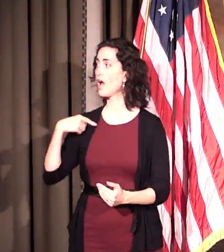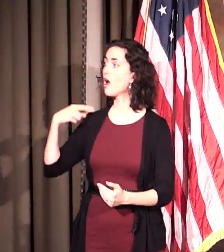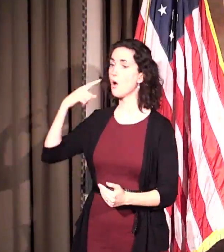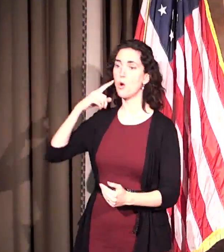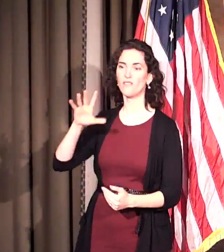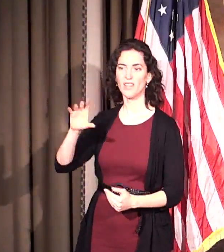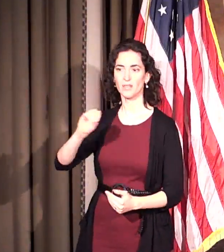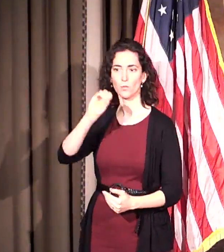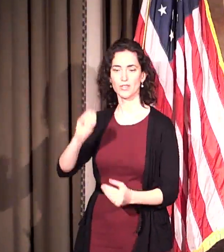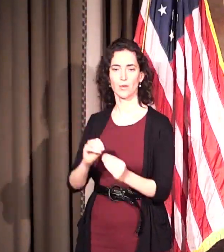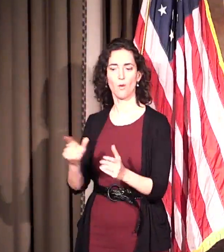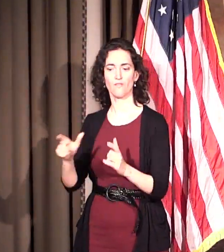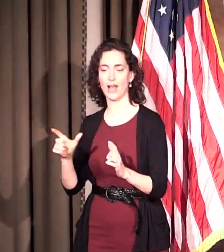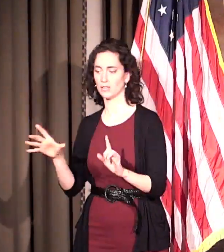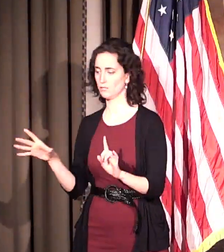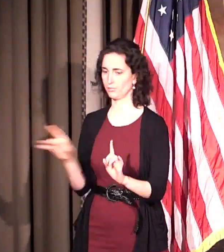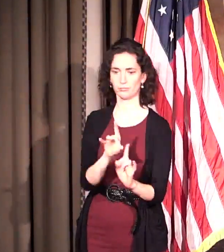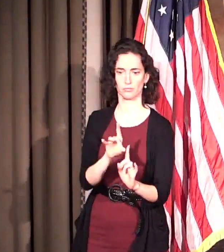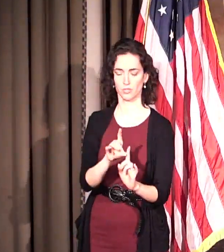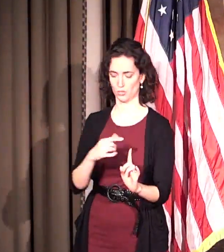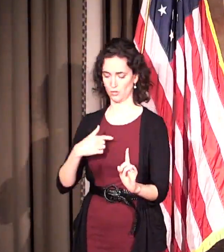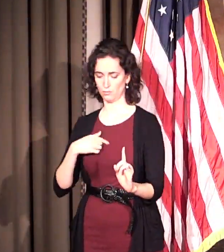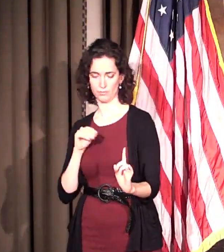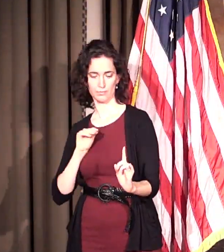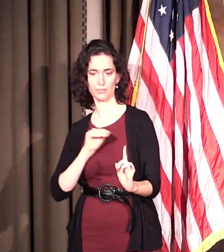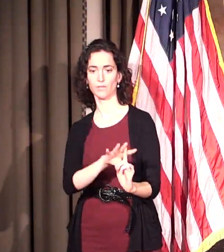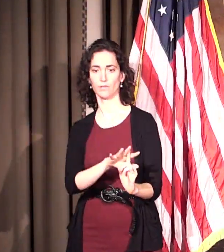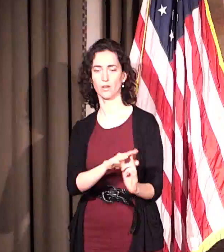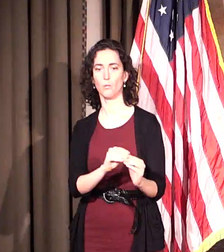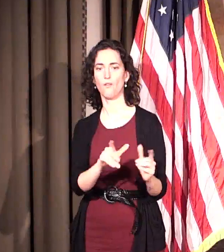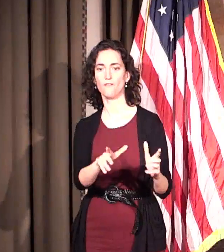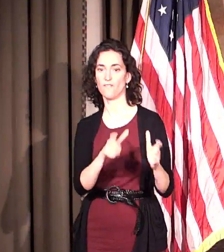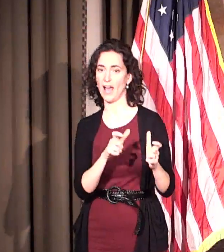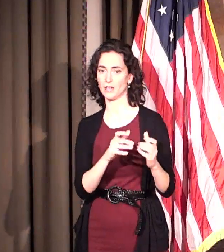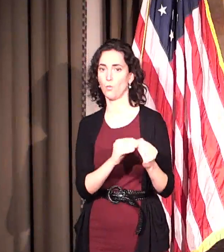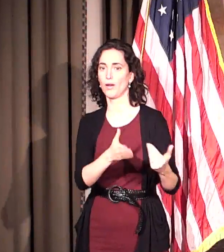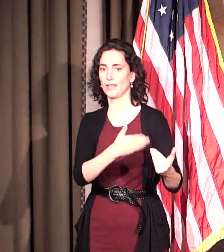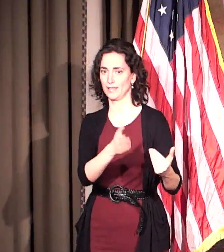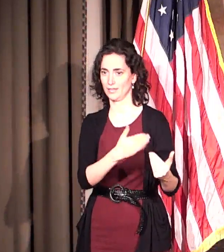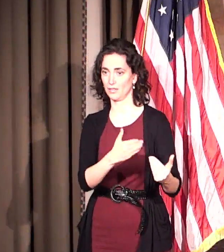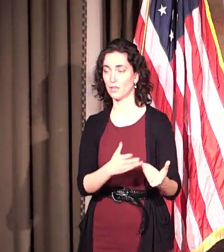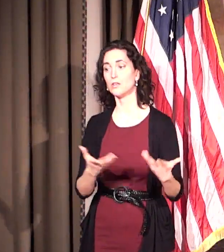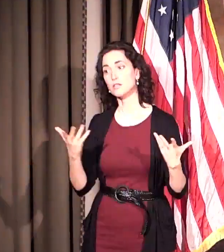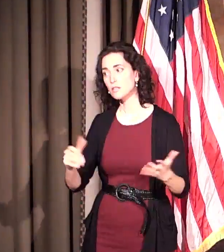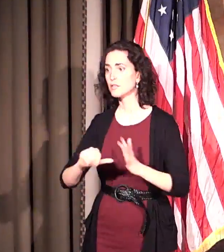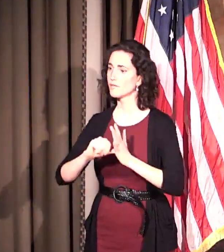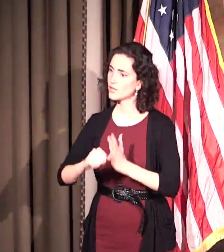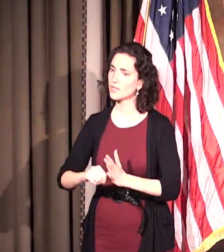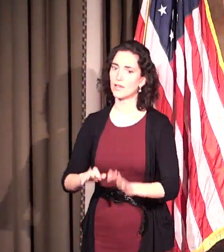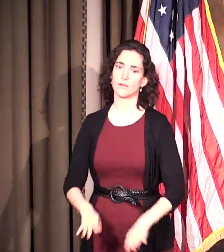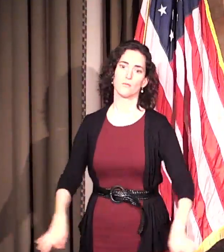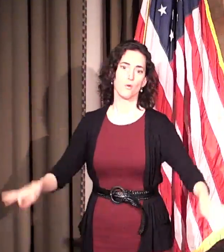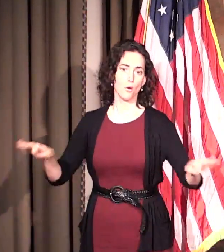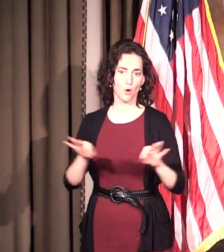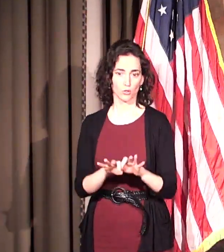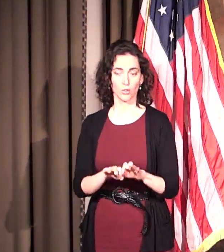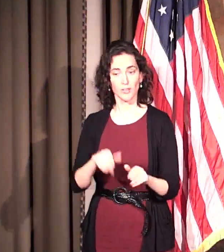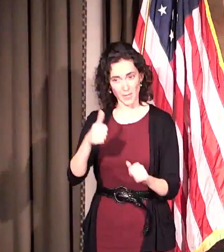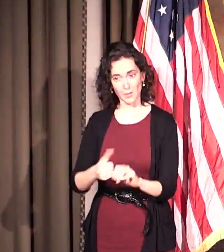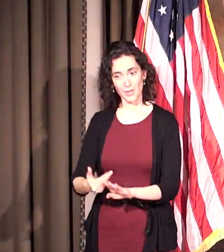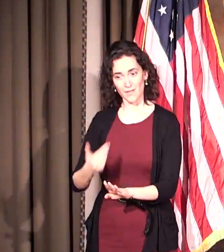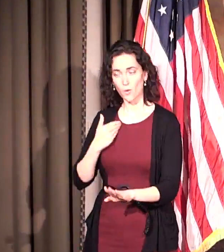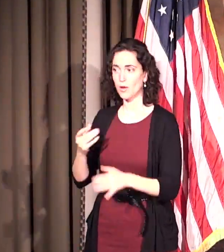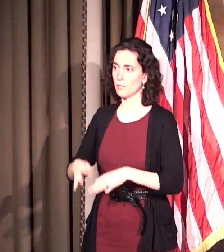bears discussion so that we know the importance. And by the way, we needed to be masking and distancing and doing all those things before, but it's